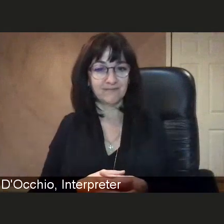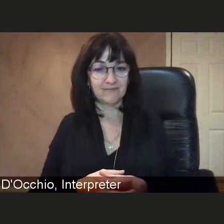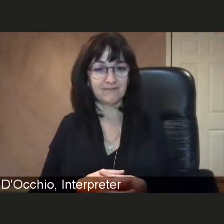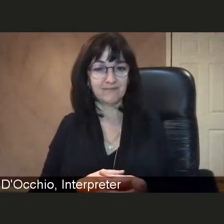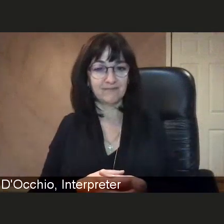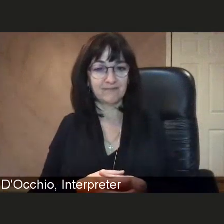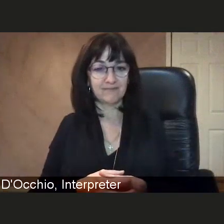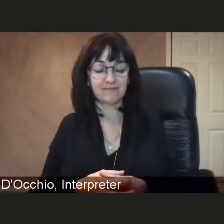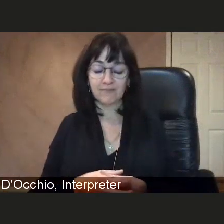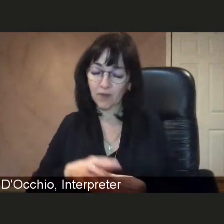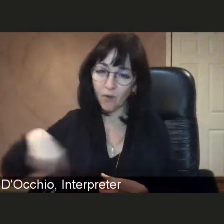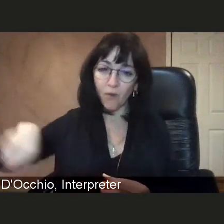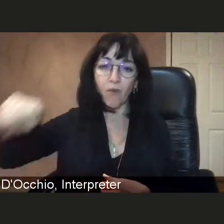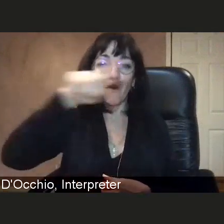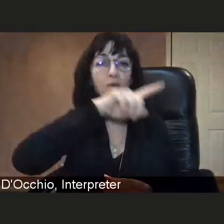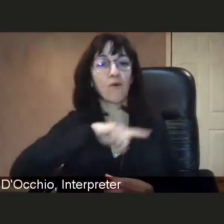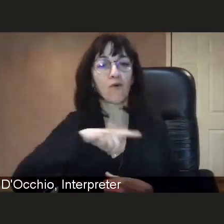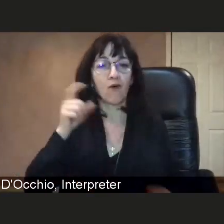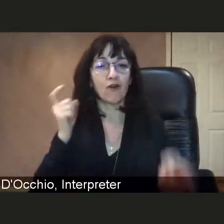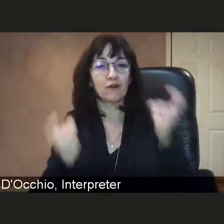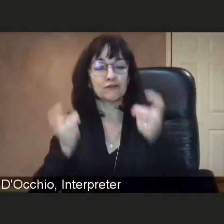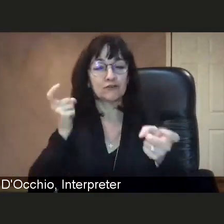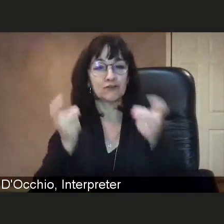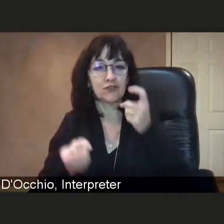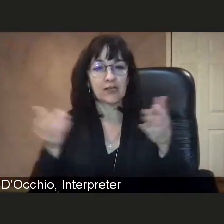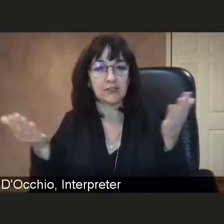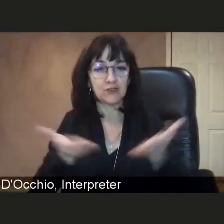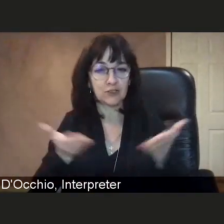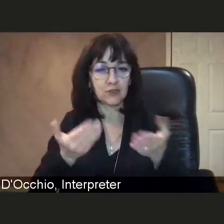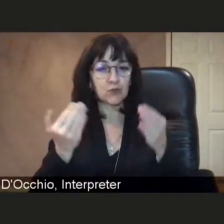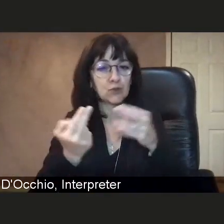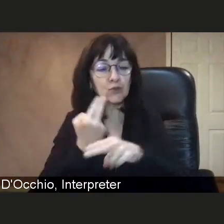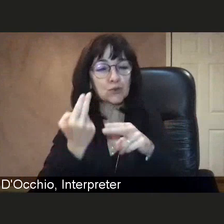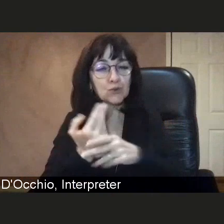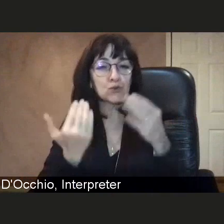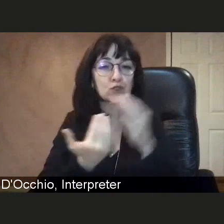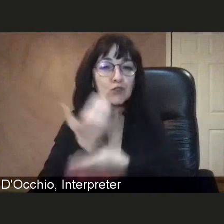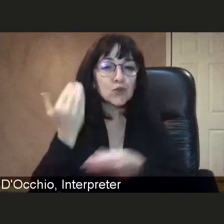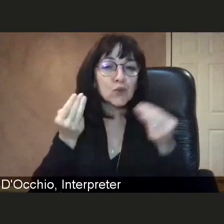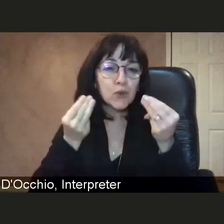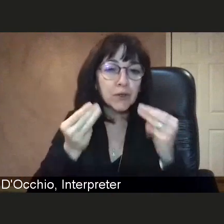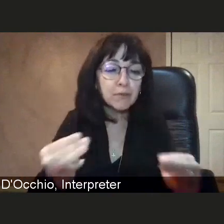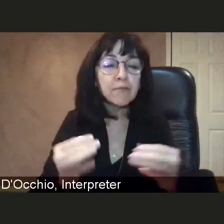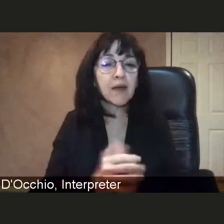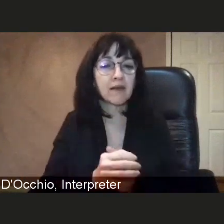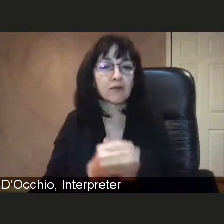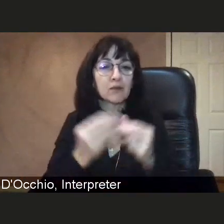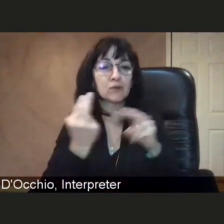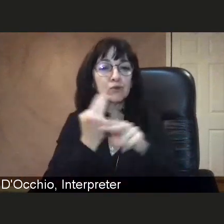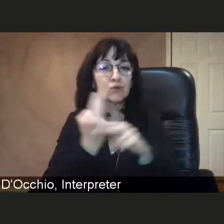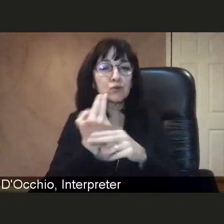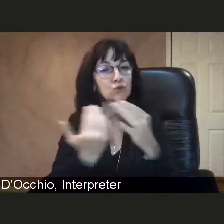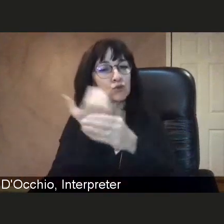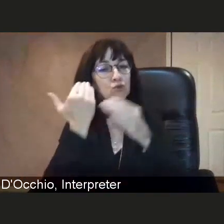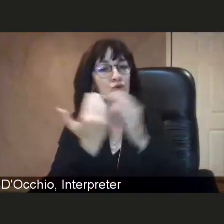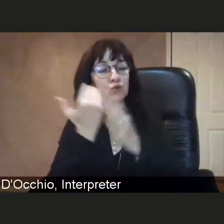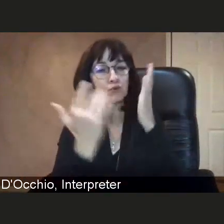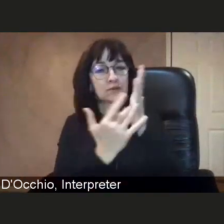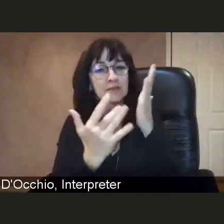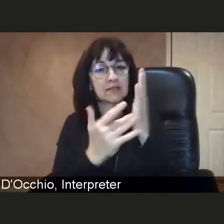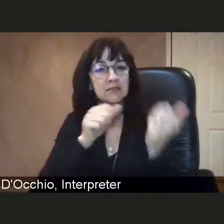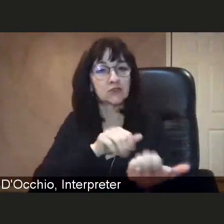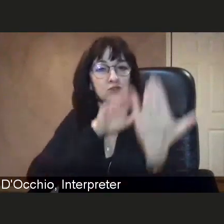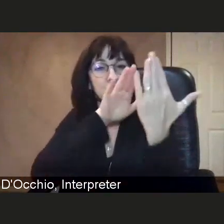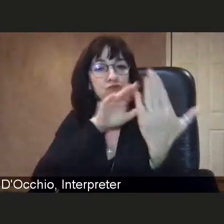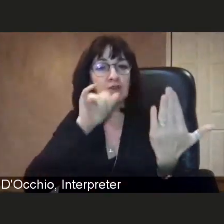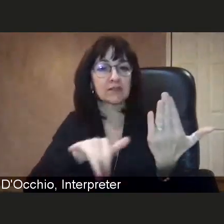at Beebe Healthcare, using new methods and techniques to address this pandemic. We have employed